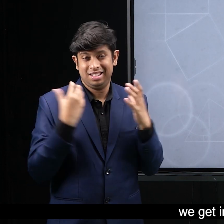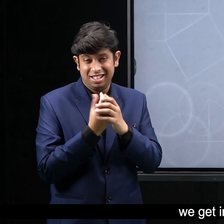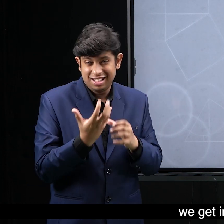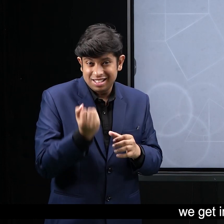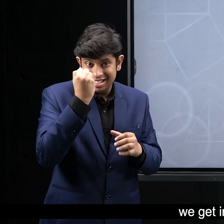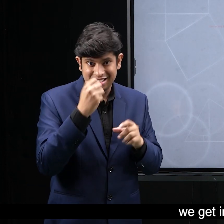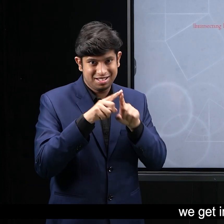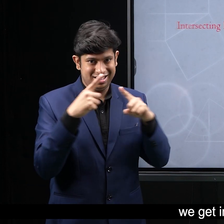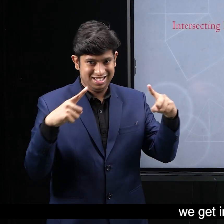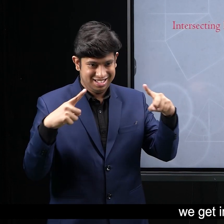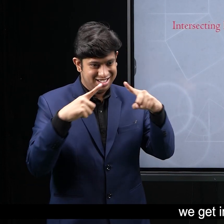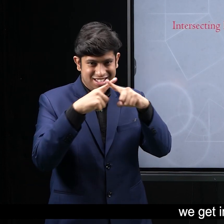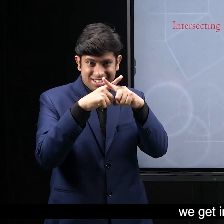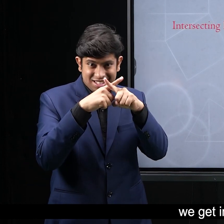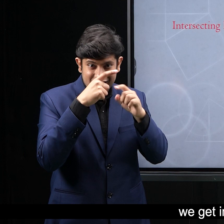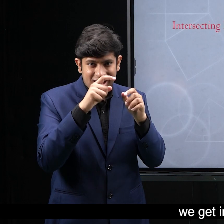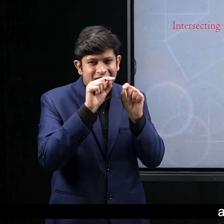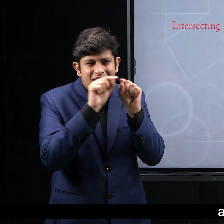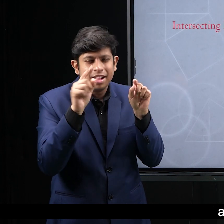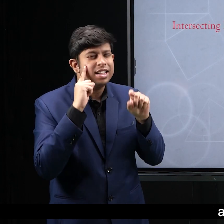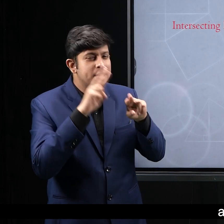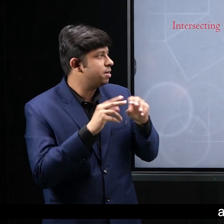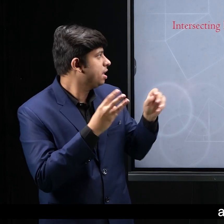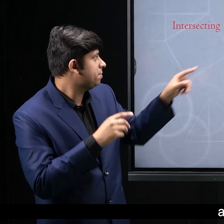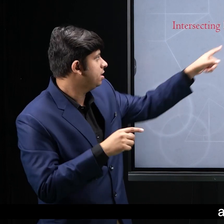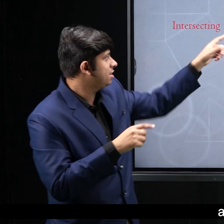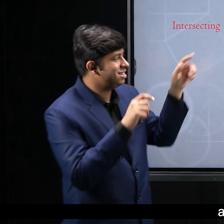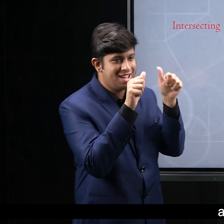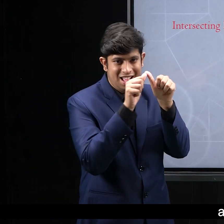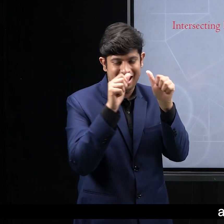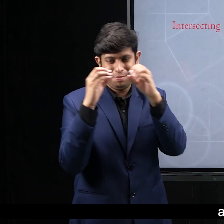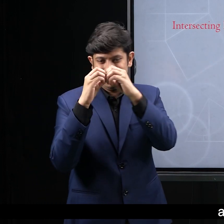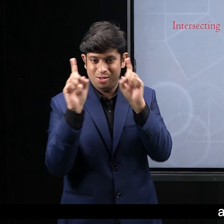We get intersecting lines if a1 by a2 is not equal to b1 by b2.